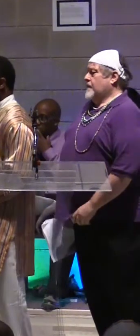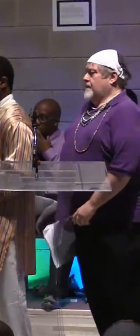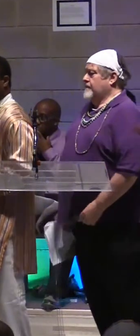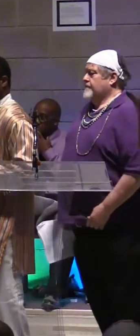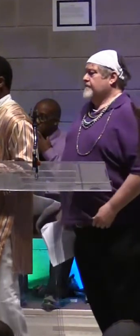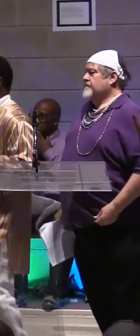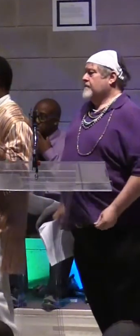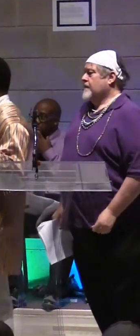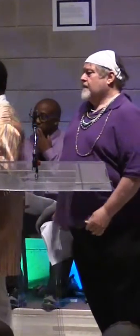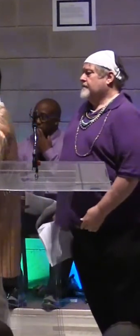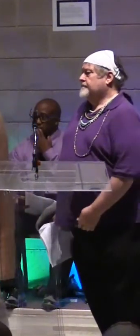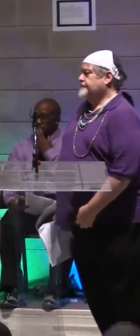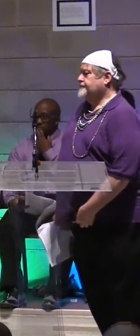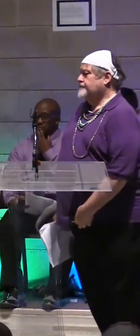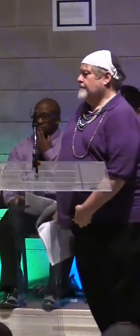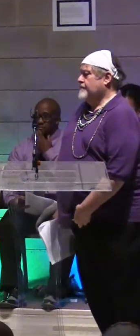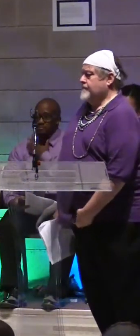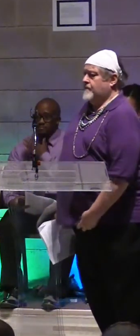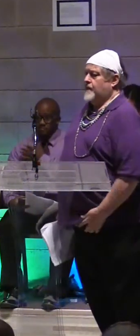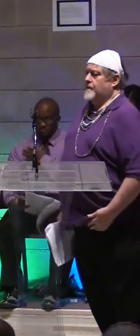come forward at this time.